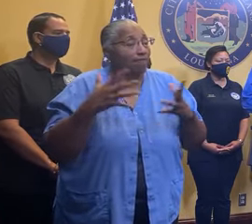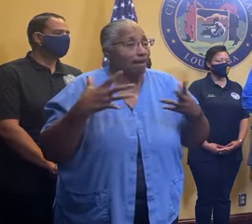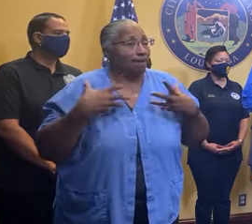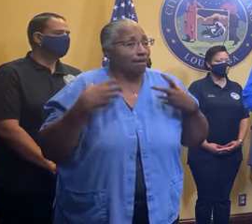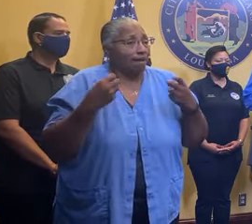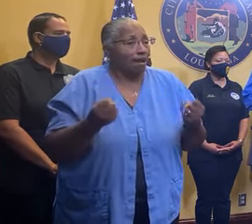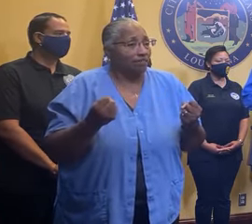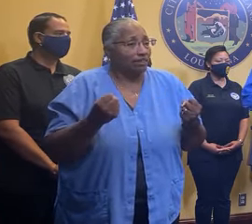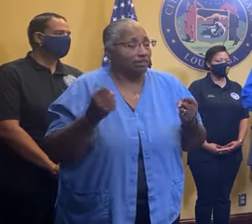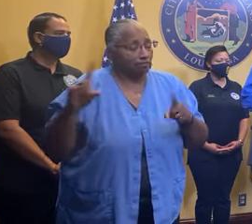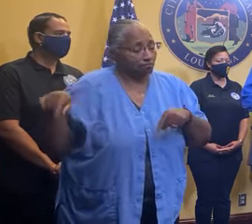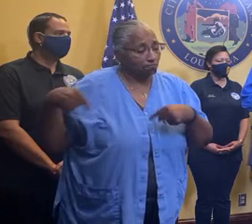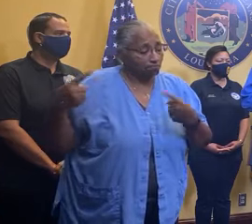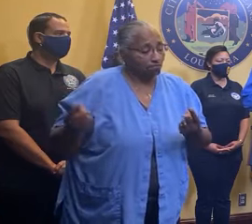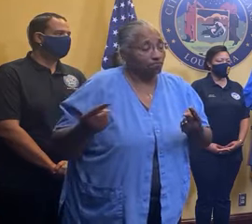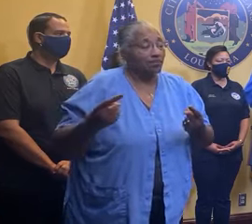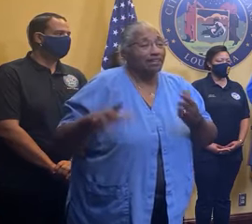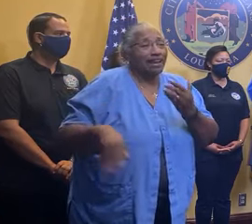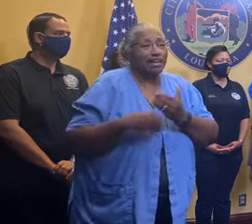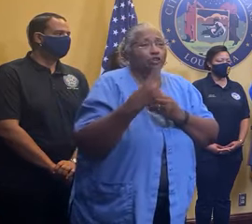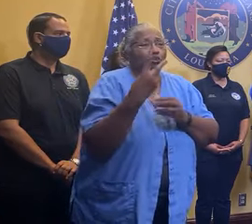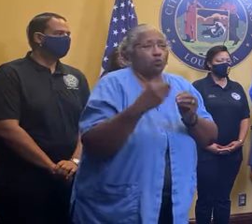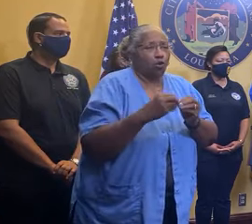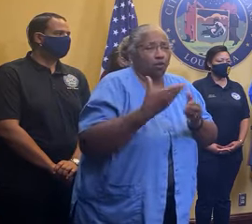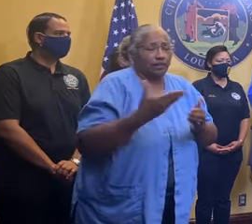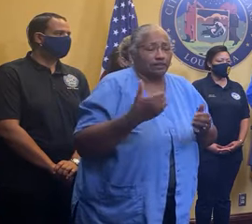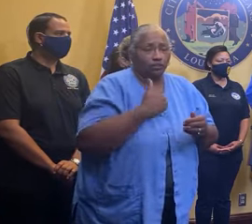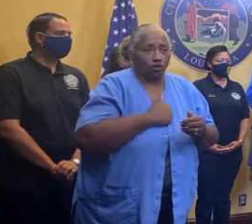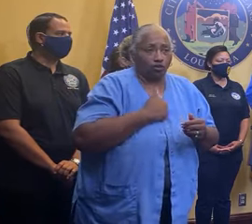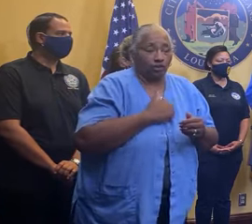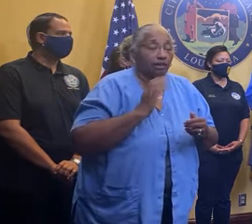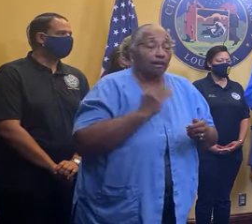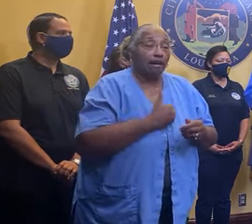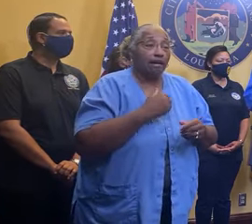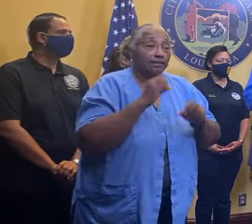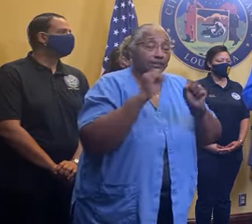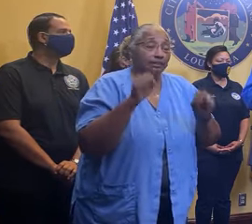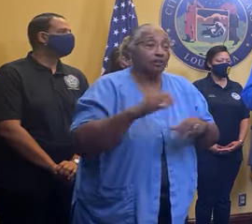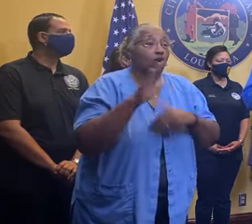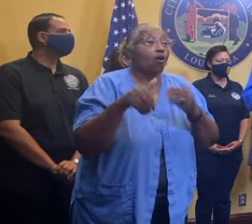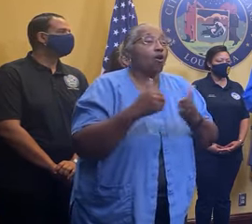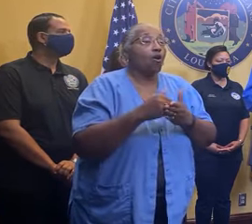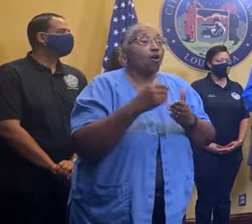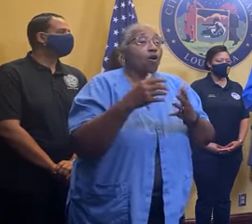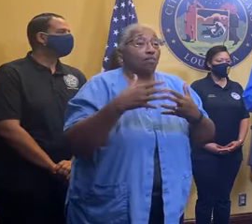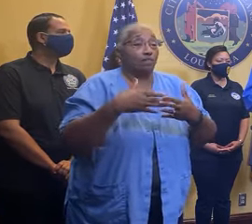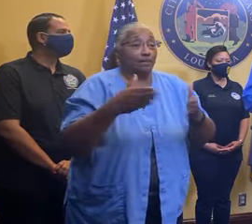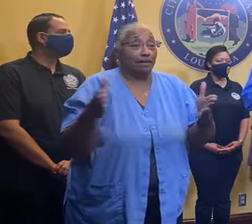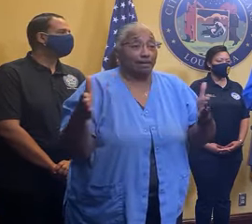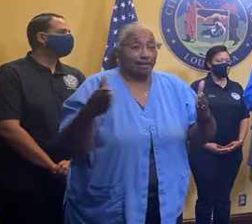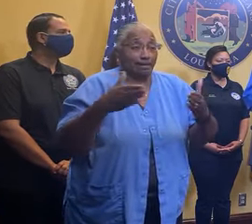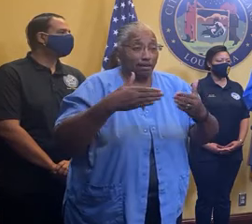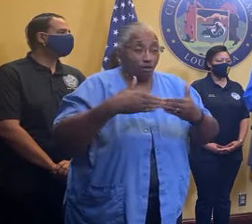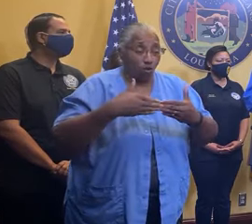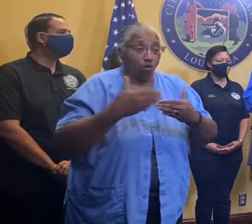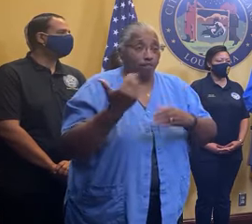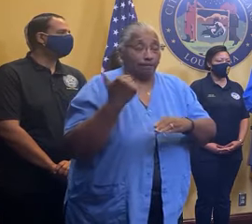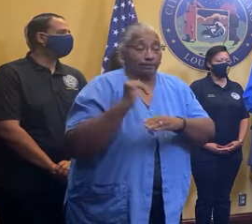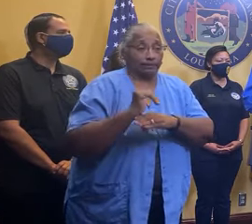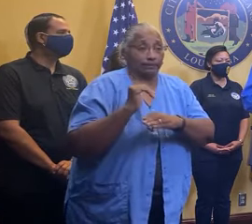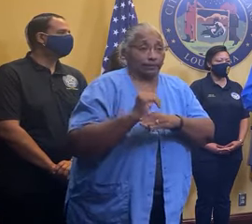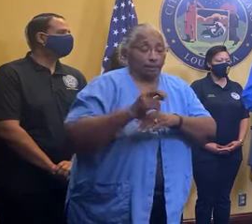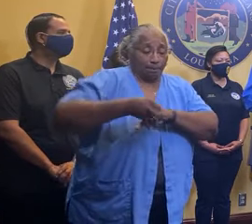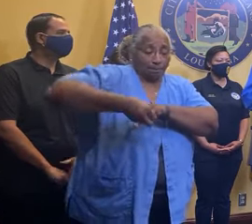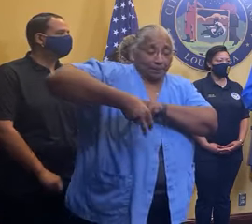All of the HISDRs, let me add two more things, I'm sorry. The HISDR system, all of the gates were closed at about midnight last night. The last gates were closed